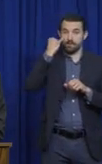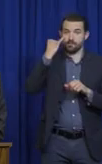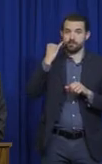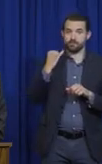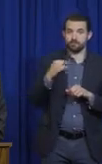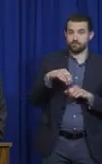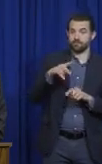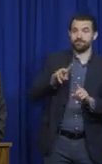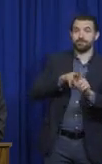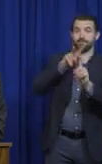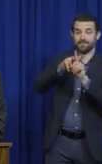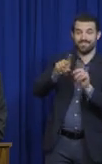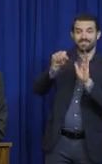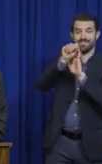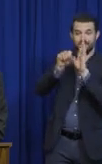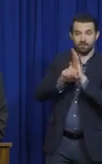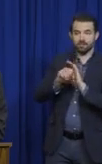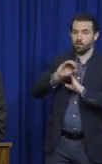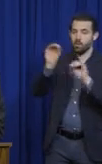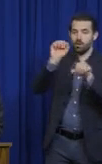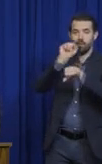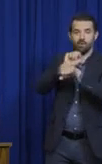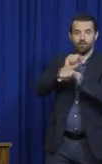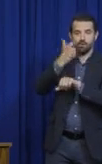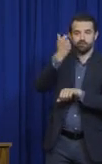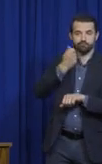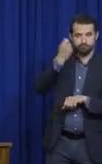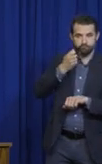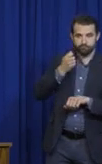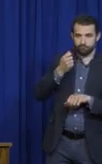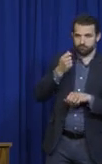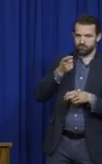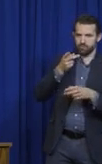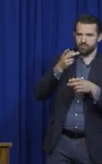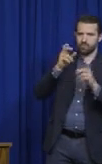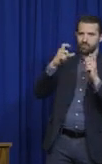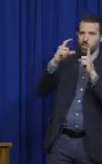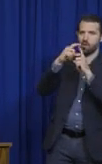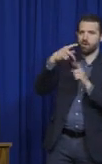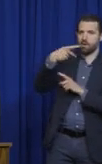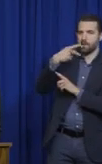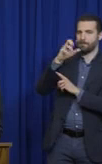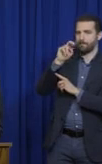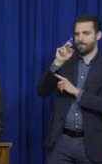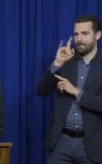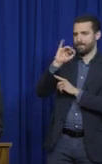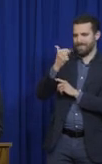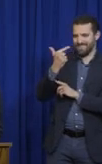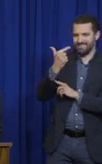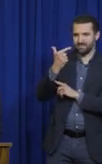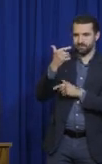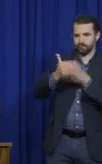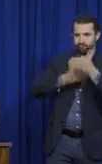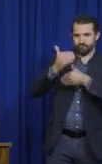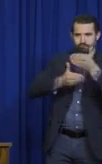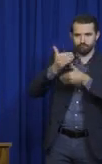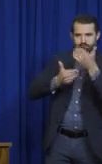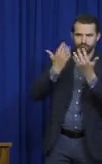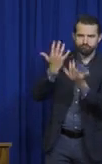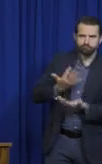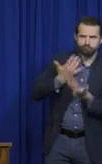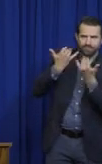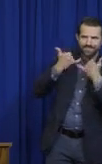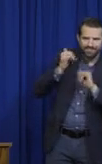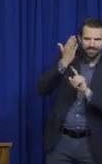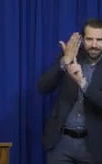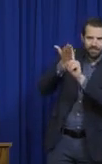and your claim remains pending, do not file for pandemic unemployment assistance until